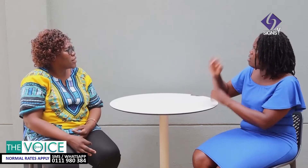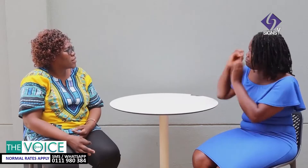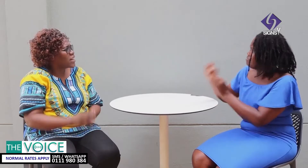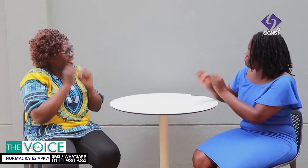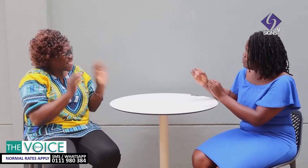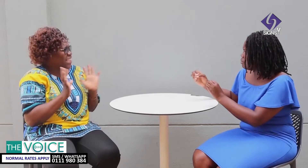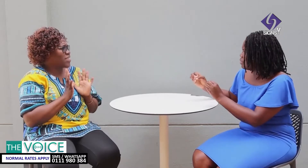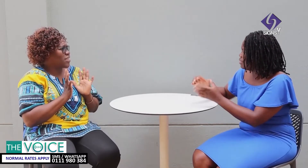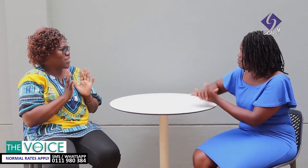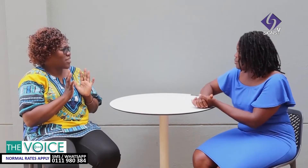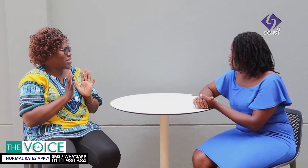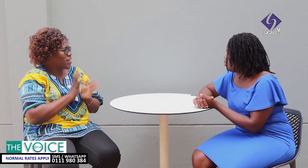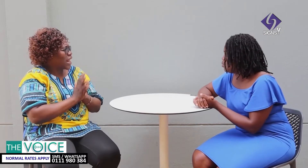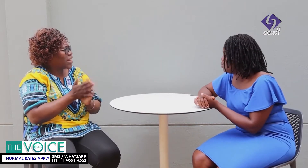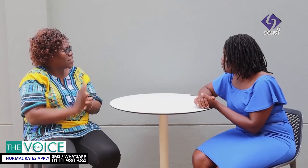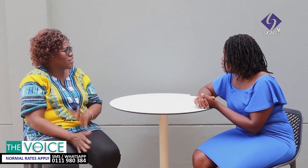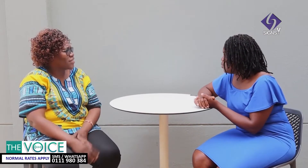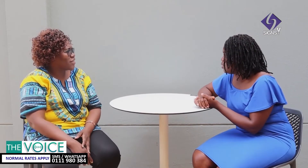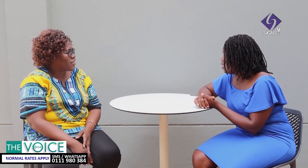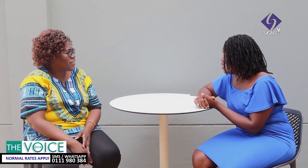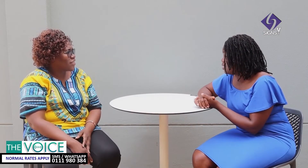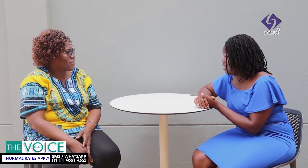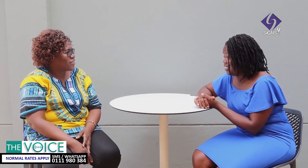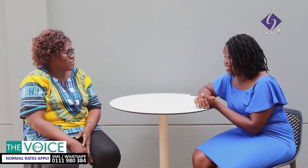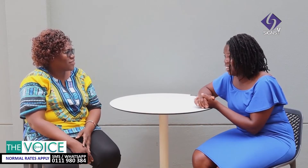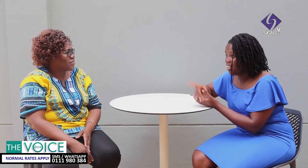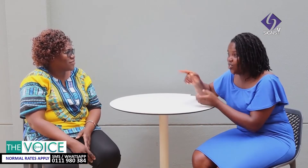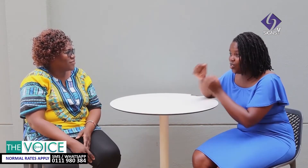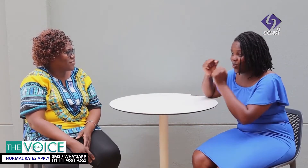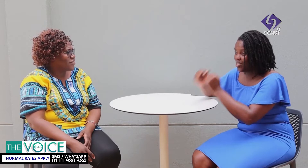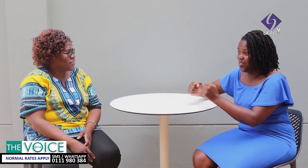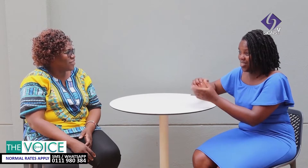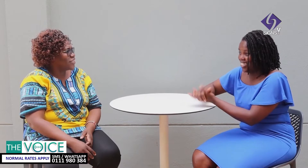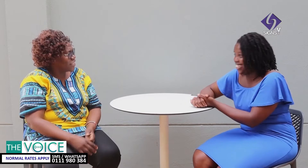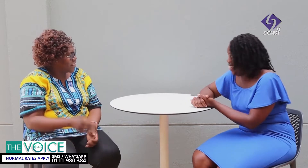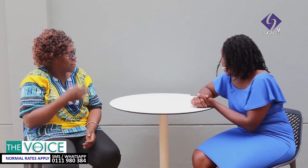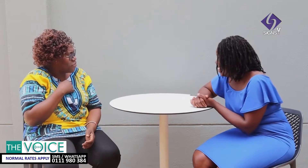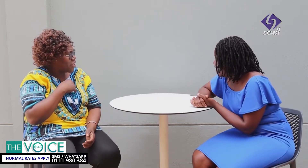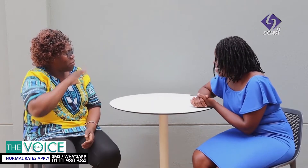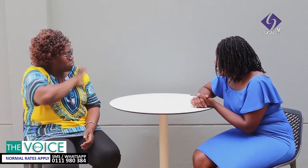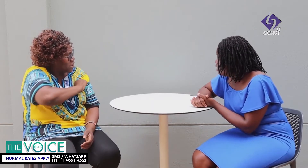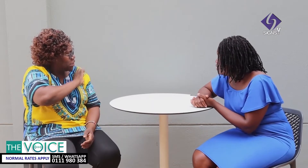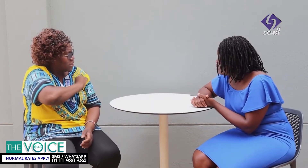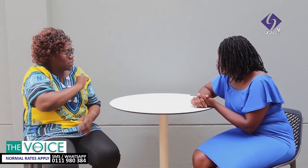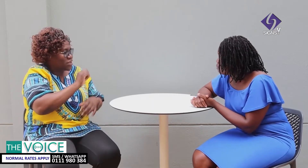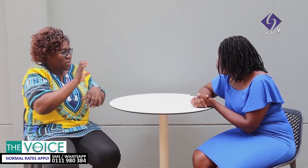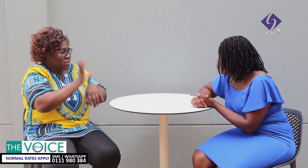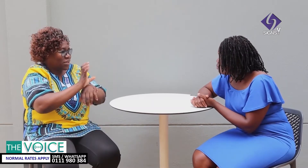to my wedding. And my uncle was really trying to block other people. Same, your uncle would never come? He really refused to come to